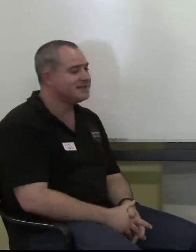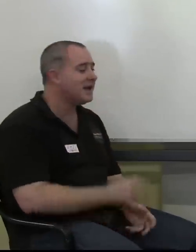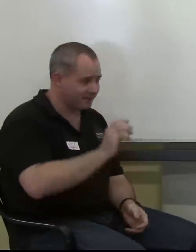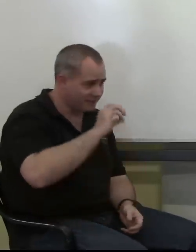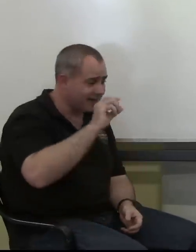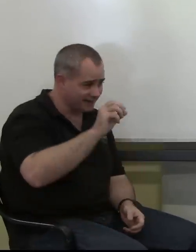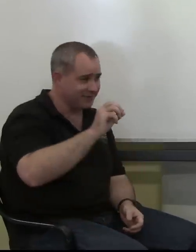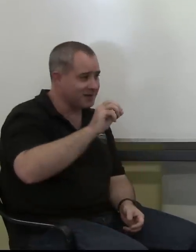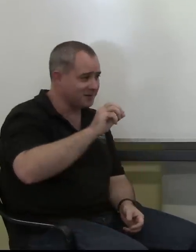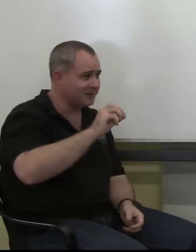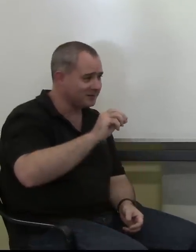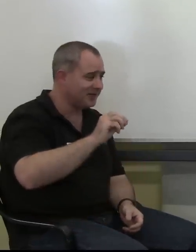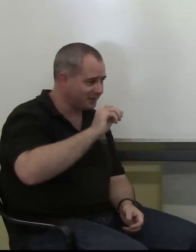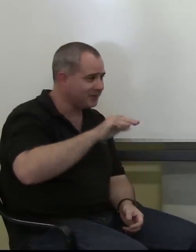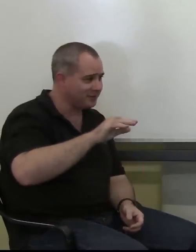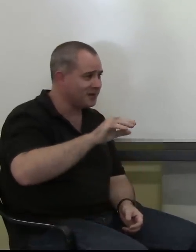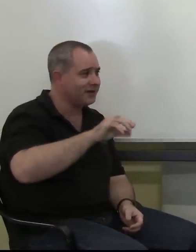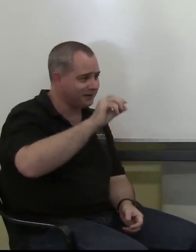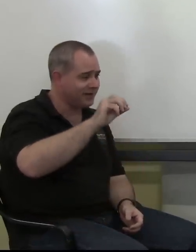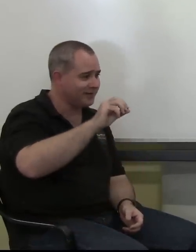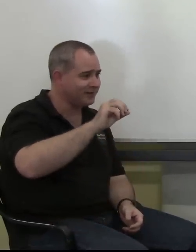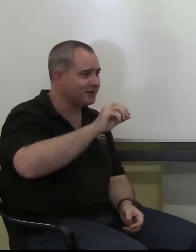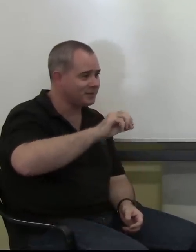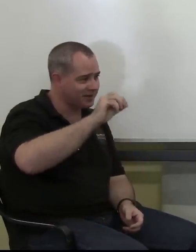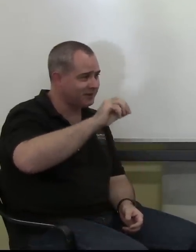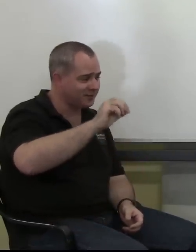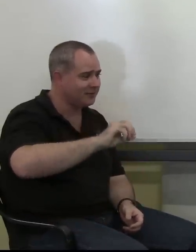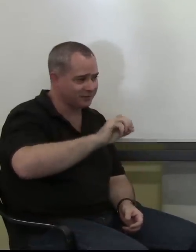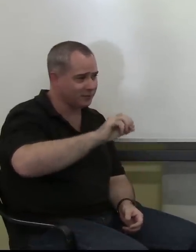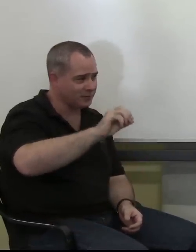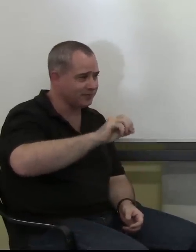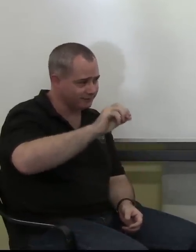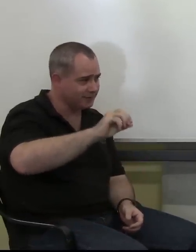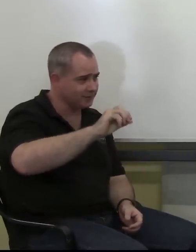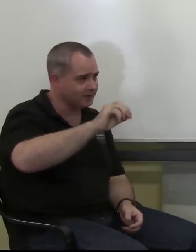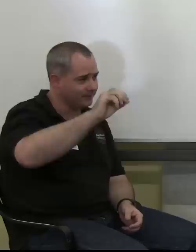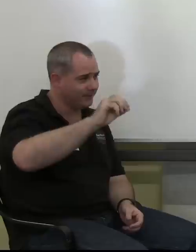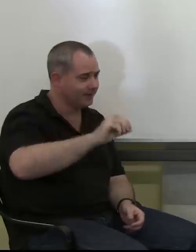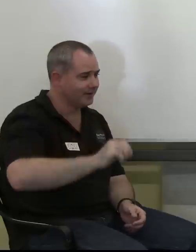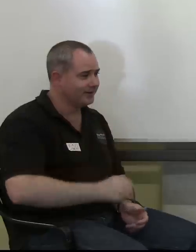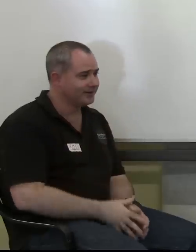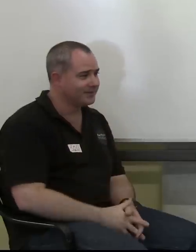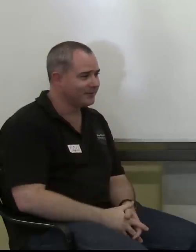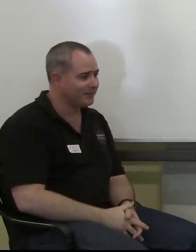So finding out the phone number, if you were at a four now and you found out the phone number, would that be a five or a 4.2 or... Yeah, I reckon it